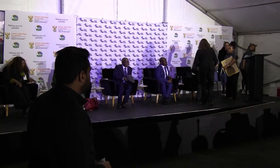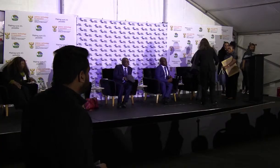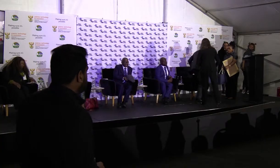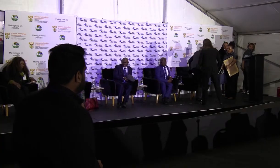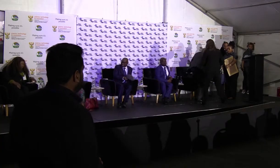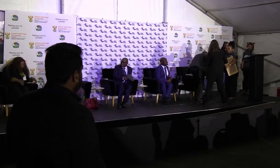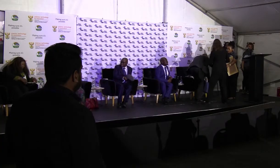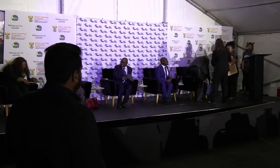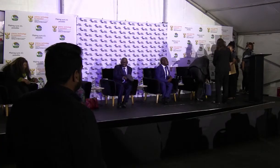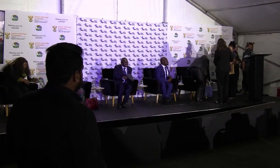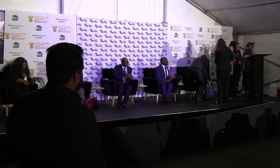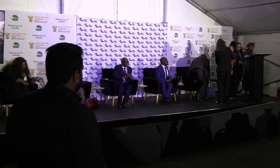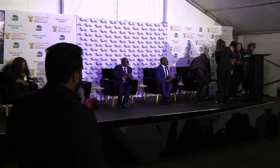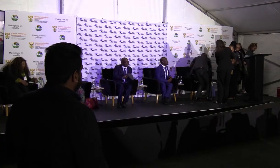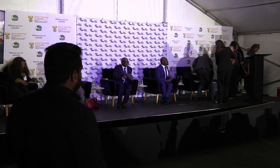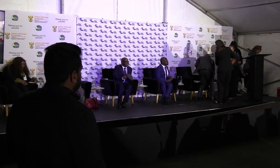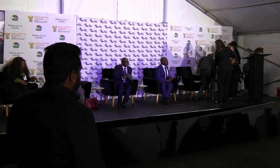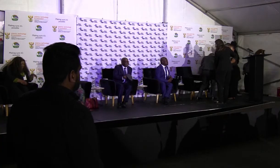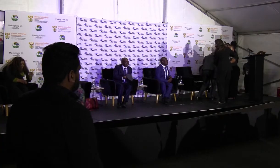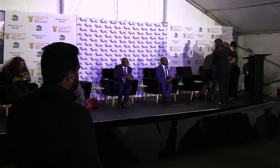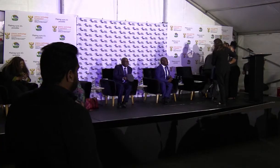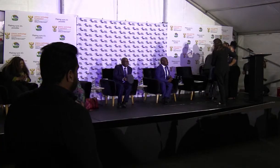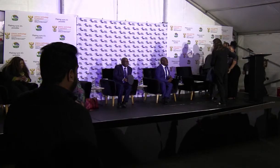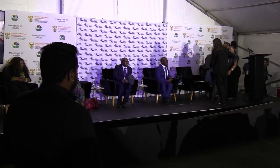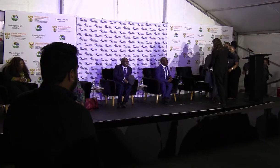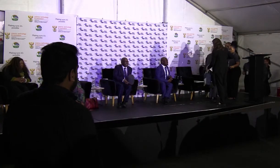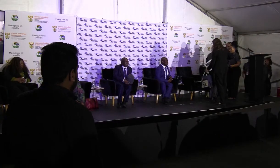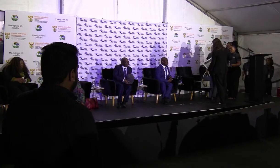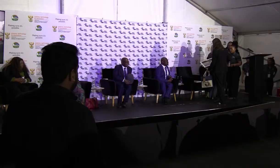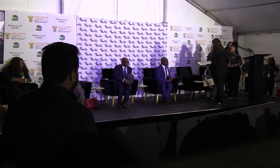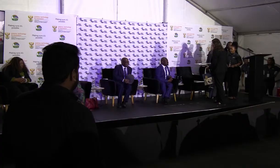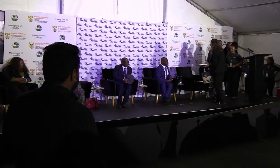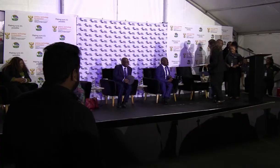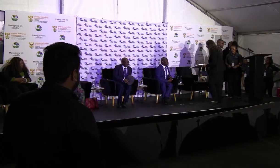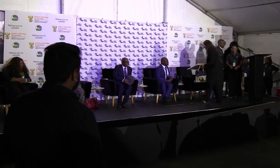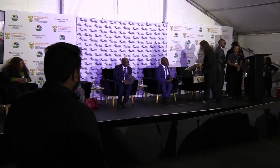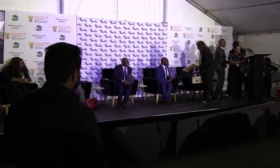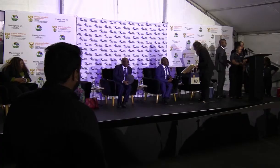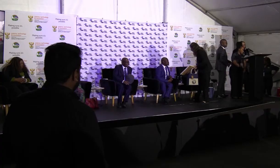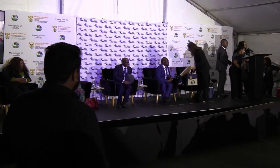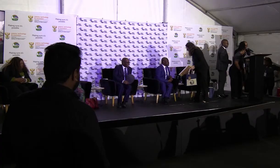Yeah. Okay, so I need to invite the team. Yeah.